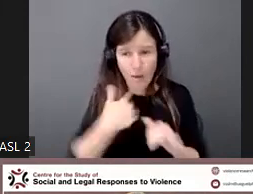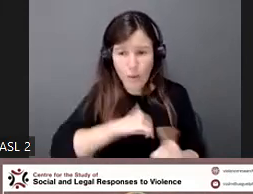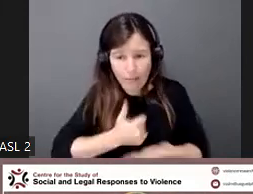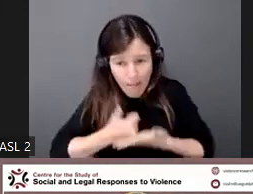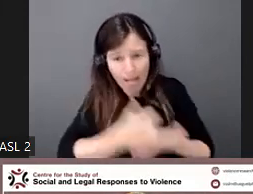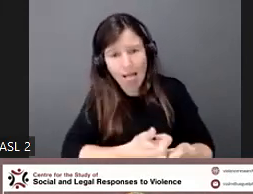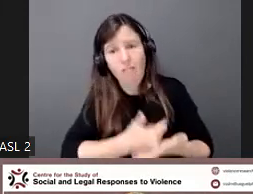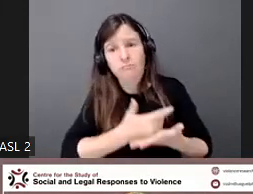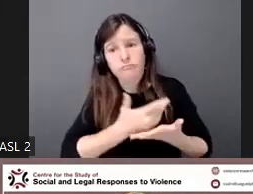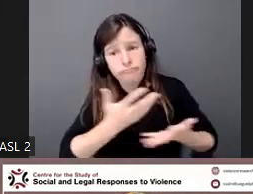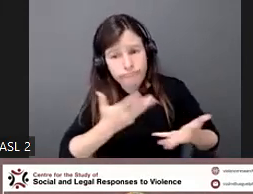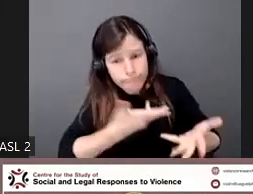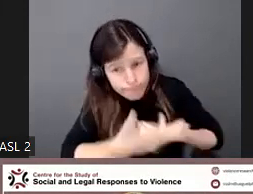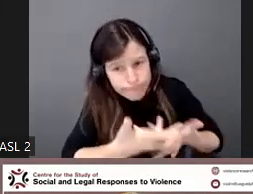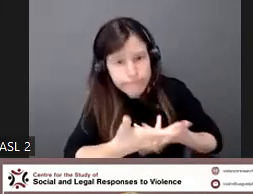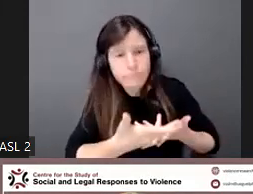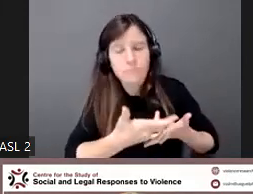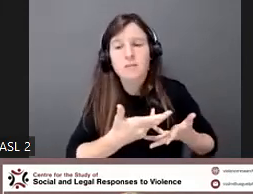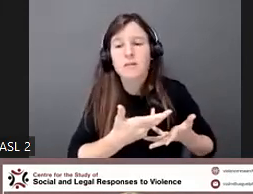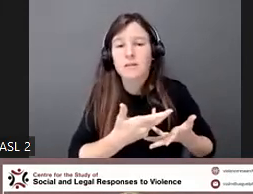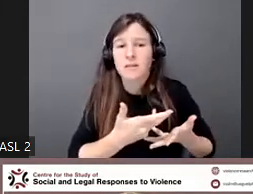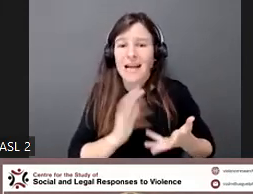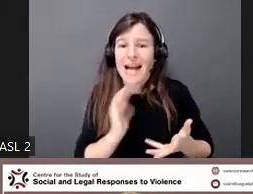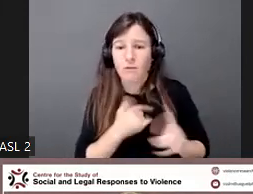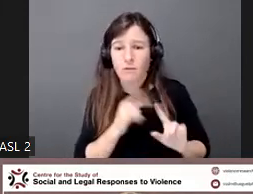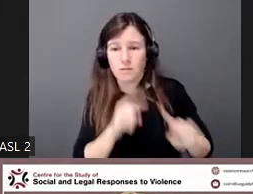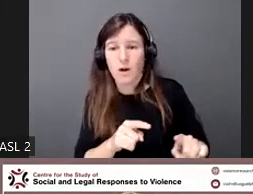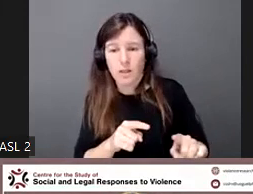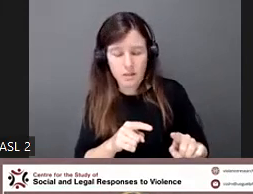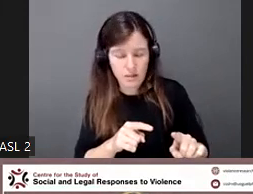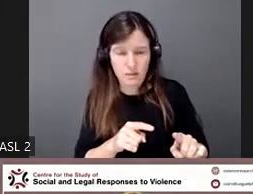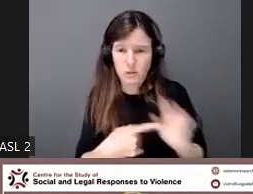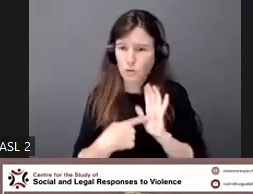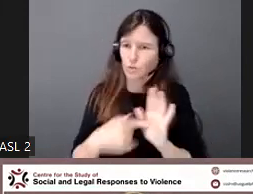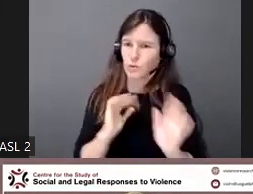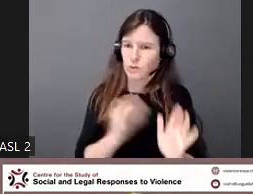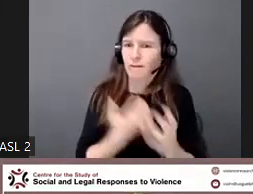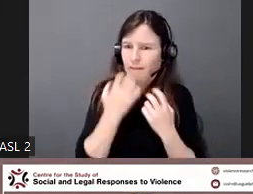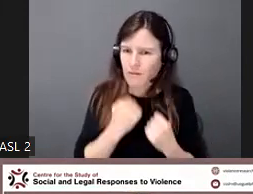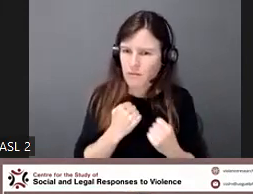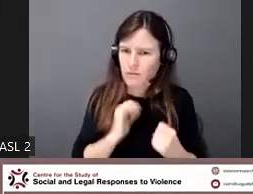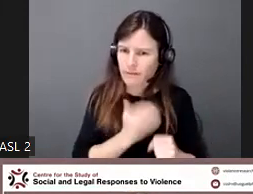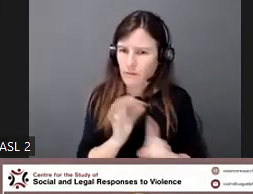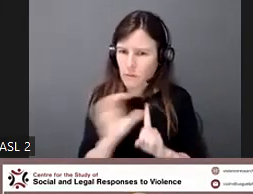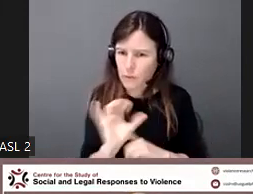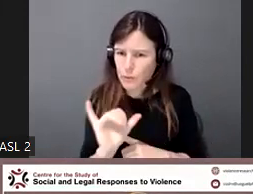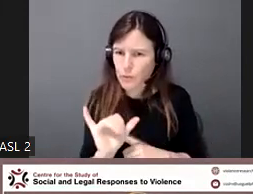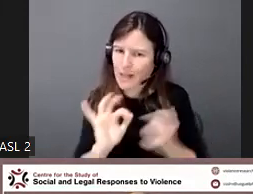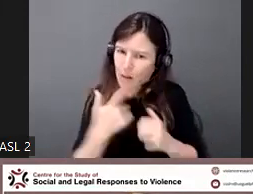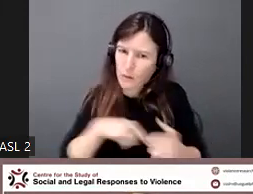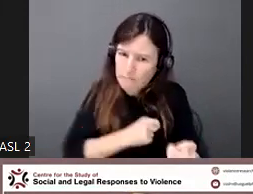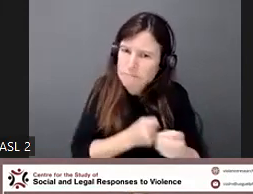vary depending on the characteristics of those involved, is also a product of our culture and its values.